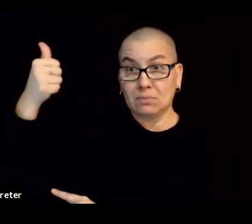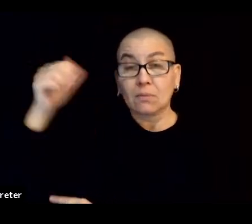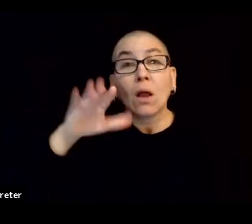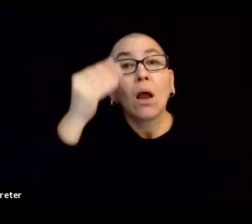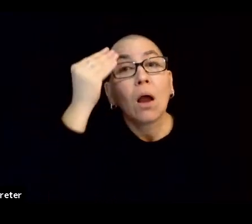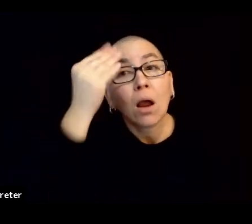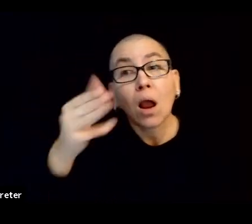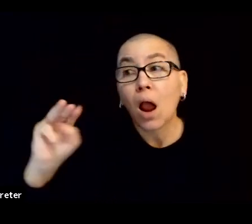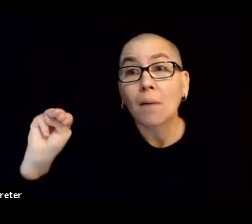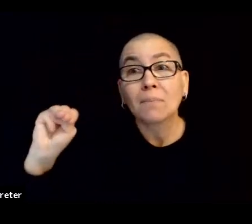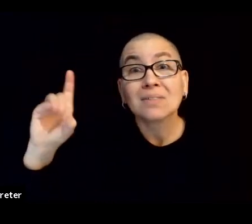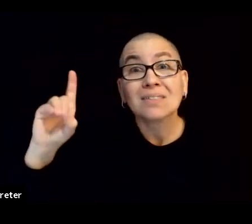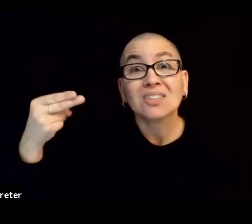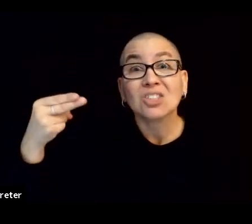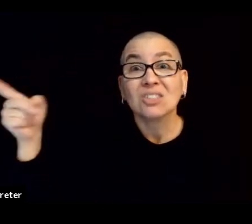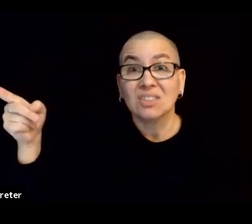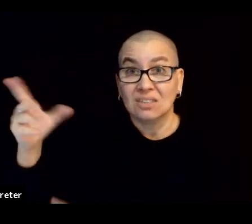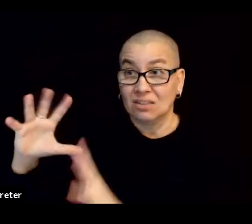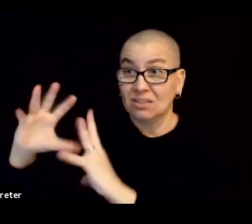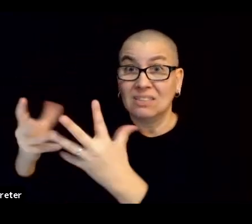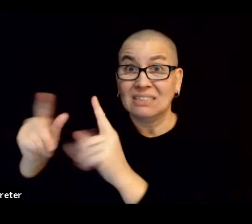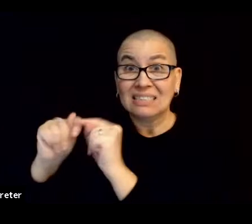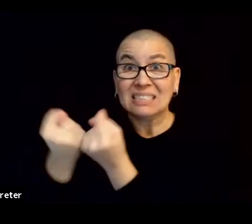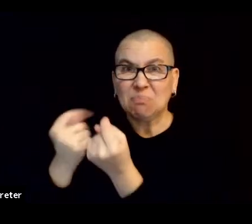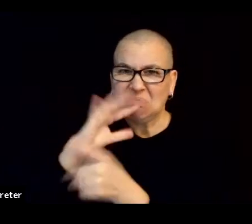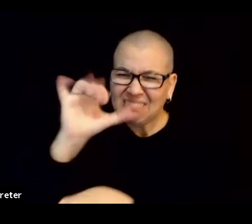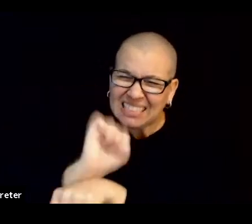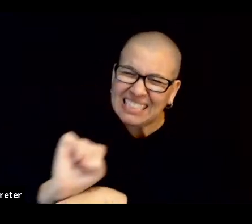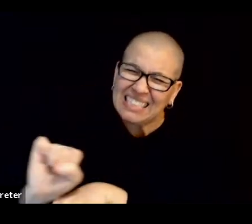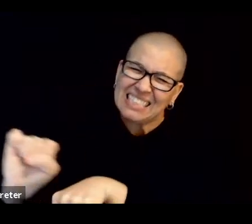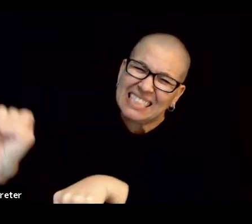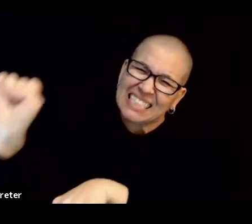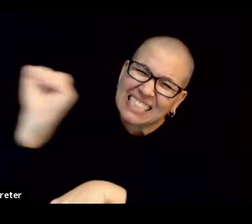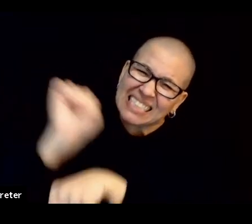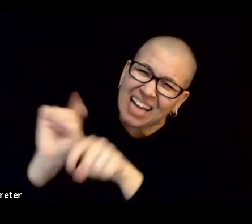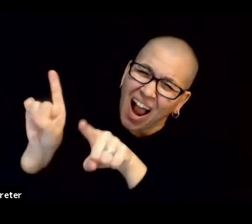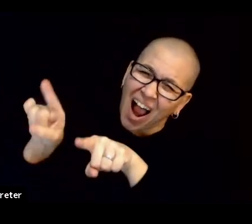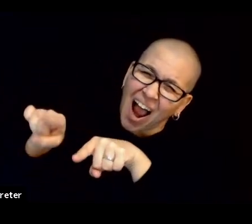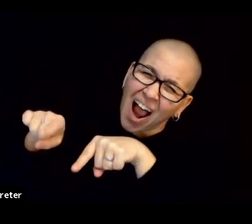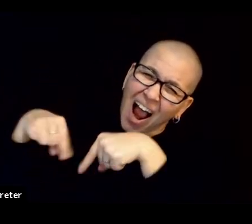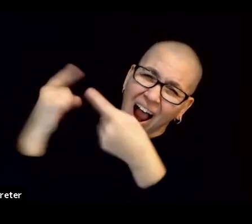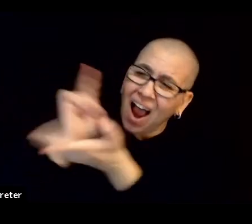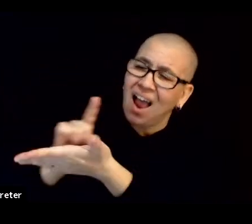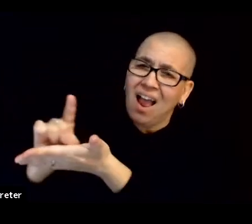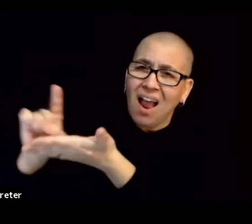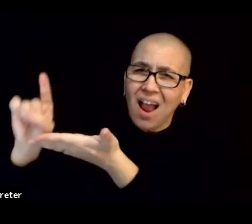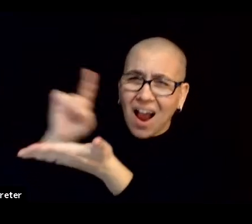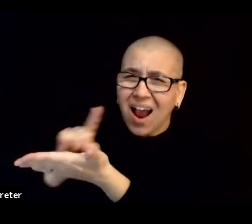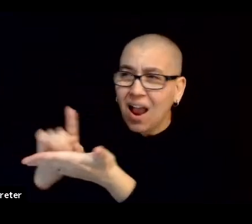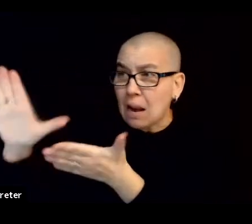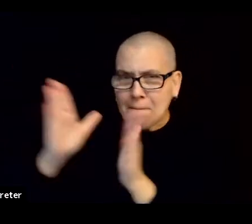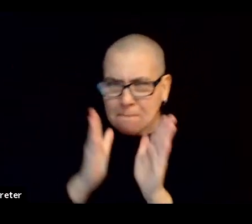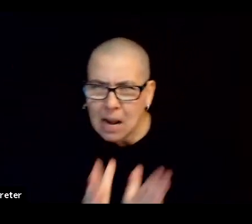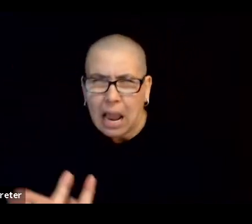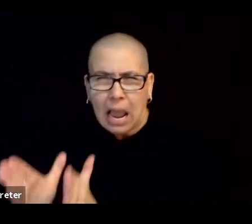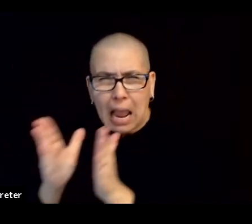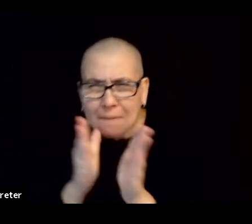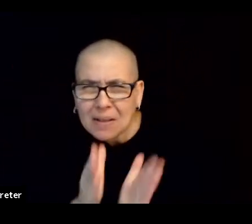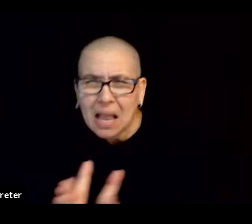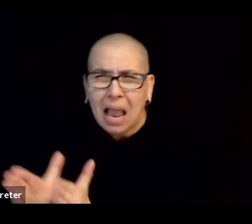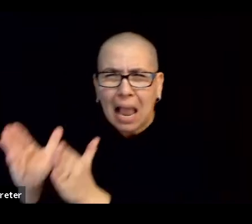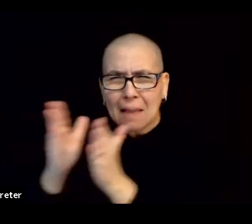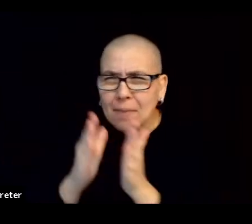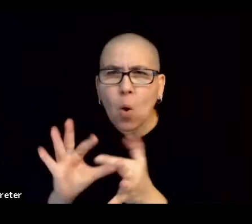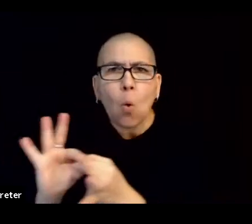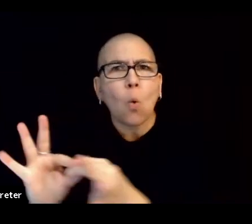for weeks. And they were planning based on, again, as I said, faulty information from the administration, but it does not change